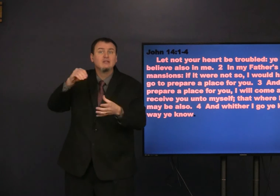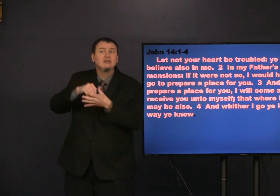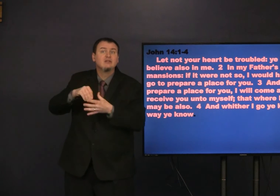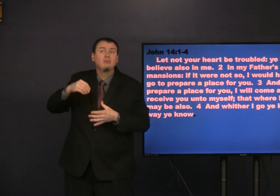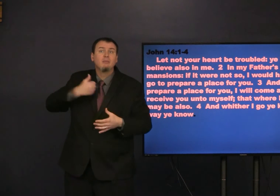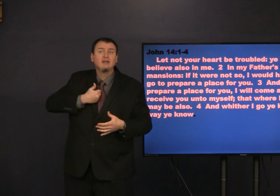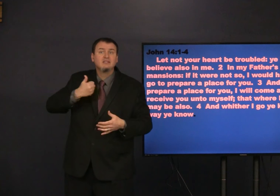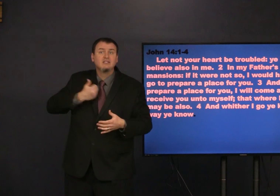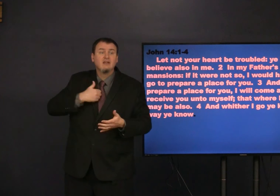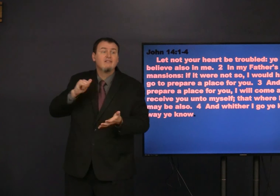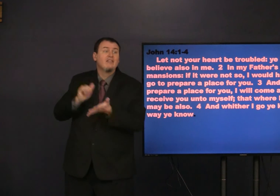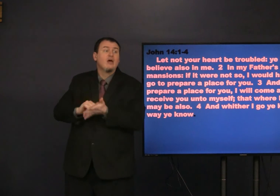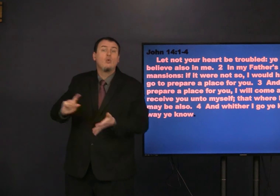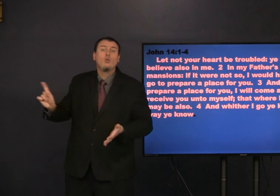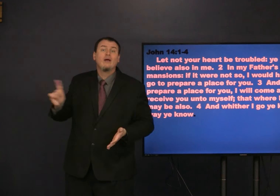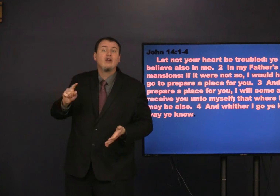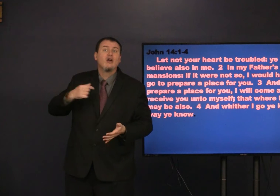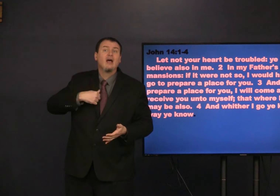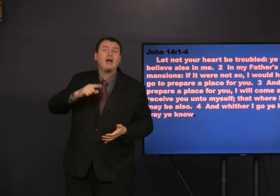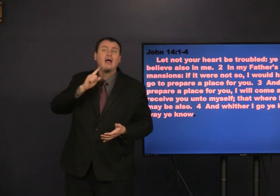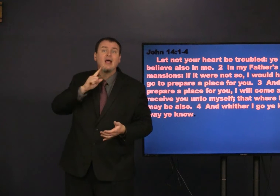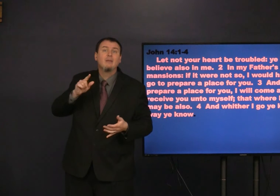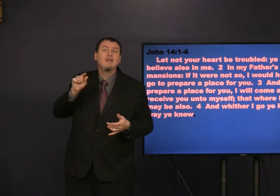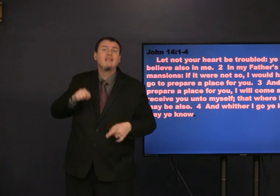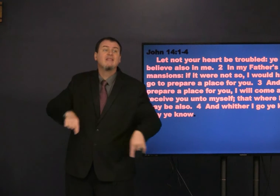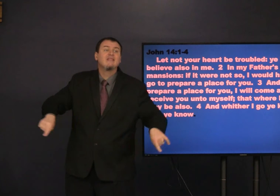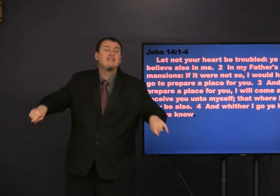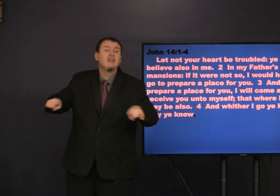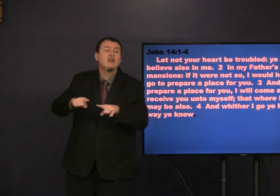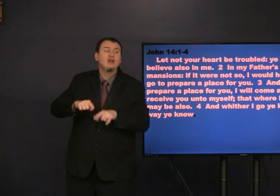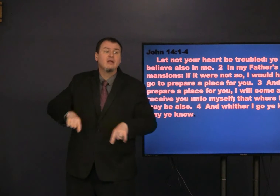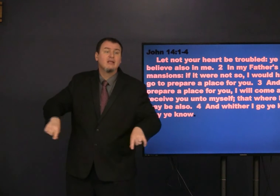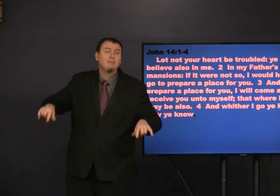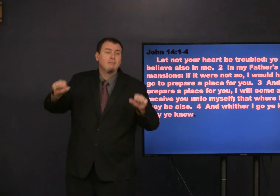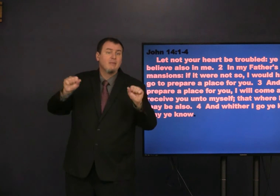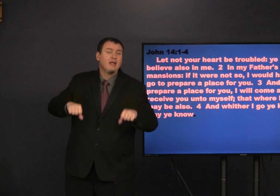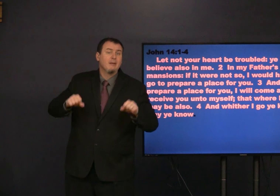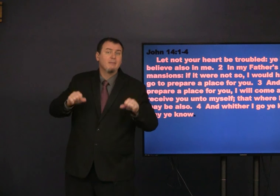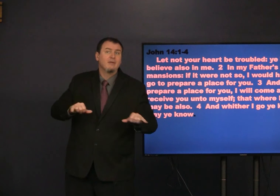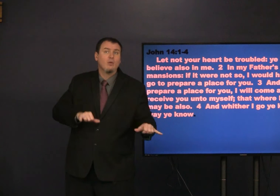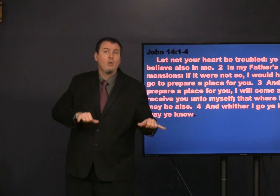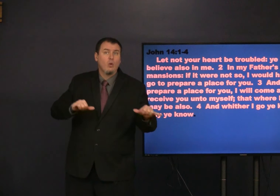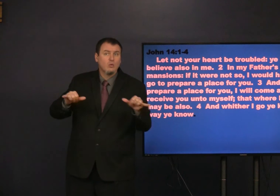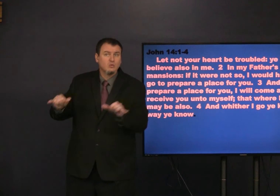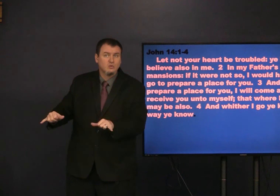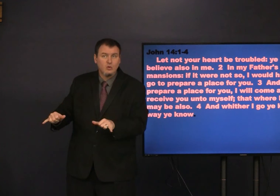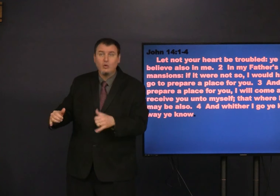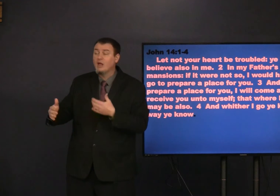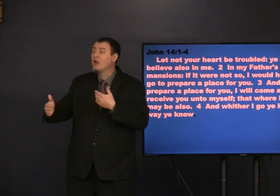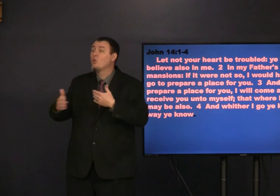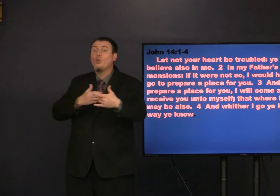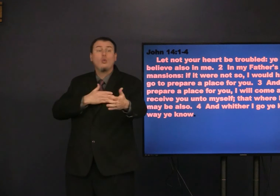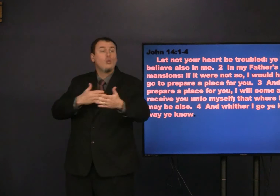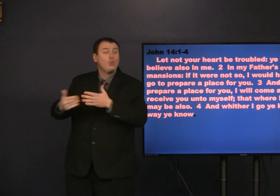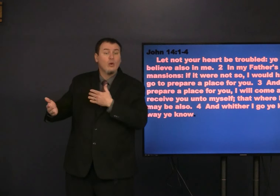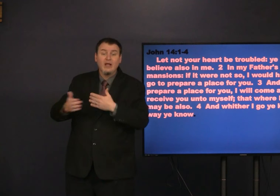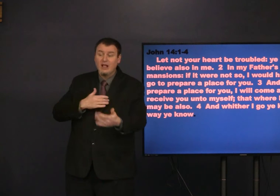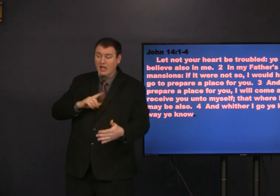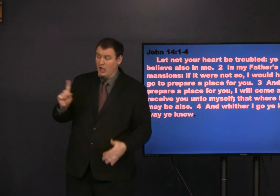and receive you unto myself, that where I am, there he may be also. And